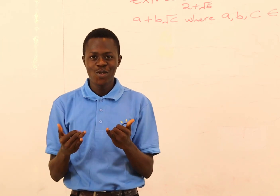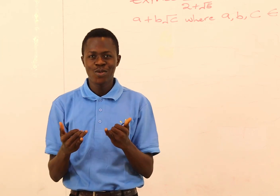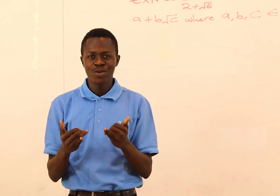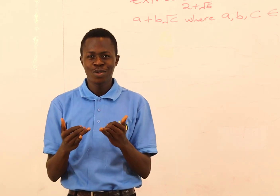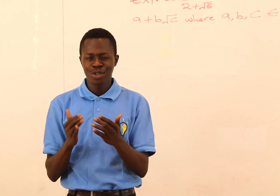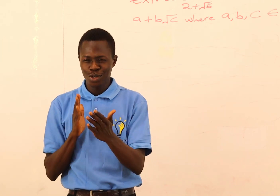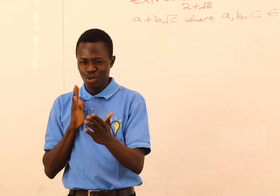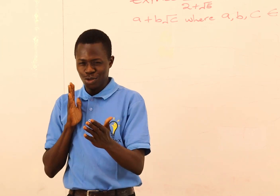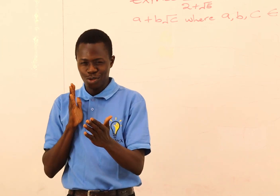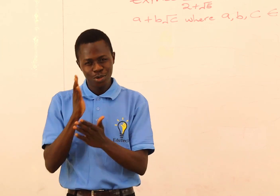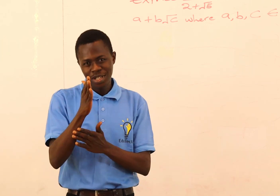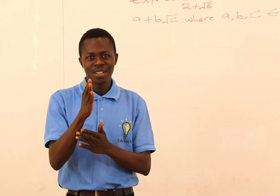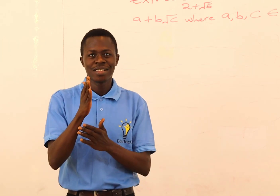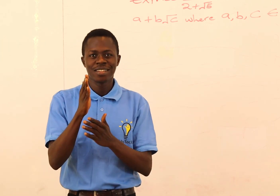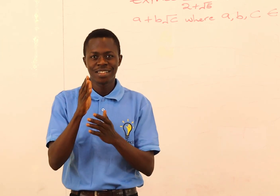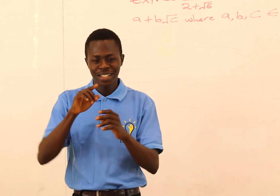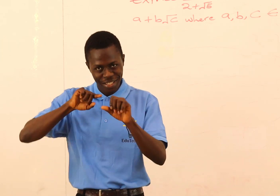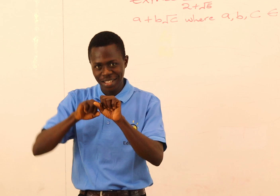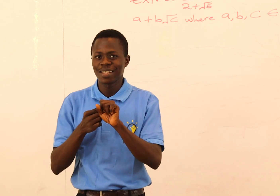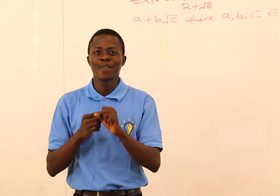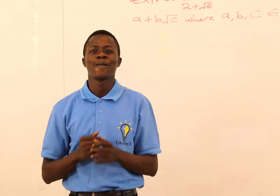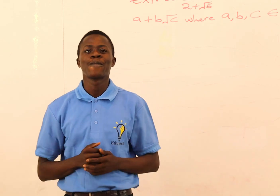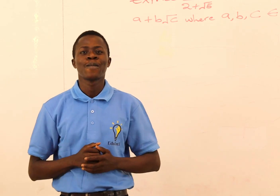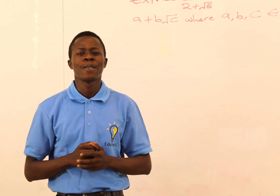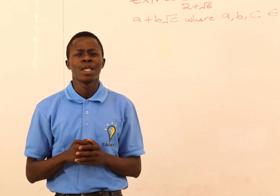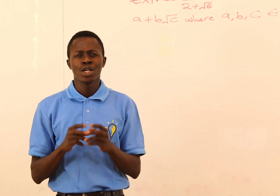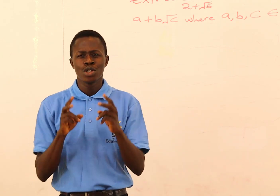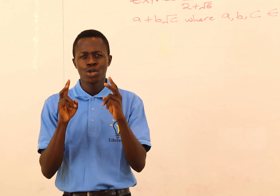Now, straight to business. Let's start.